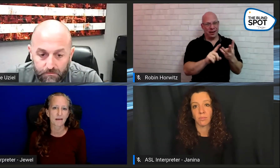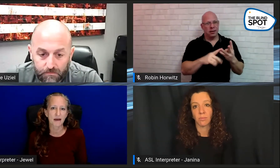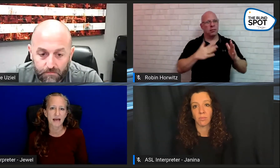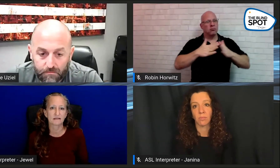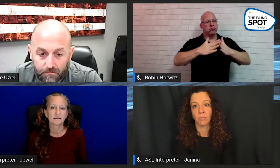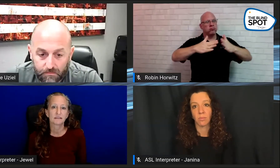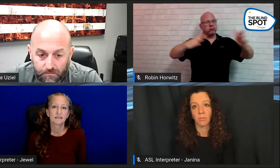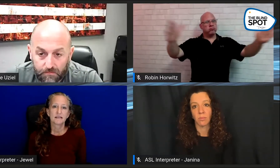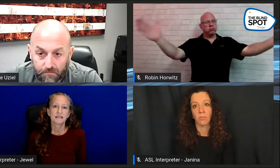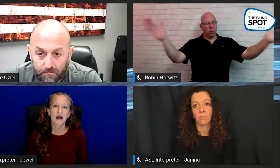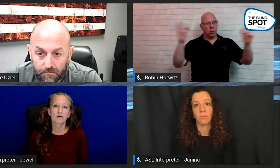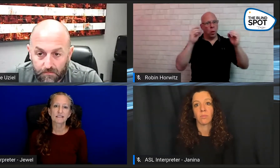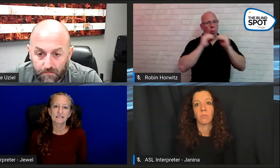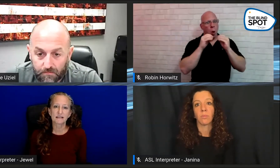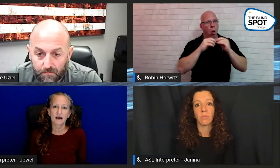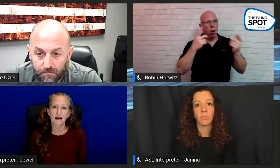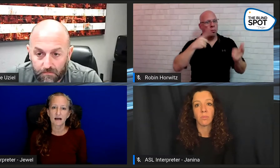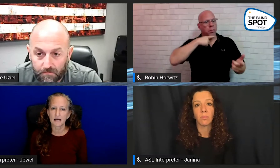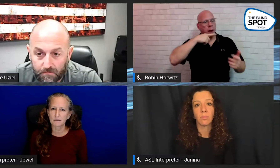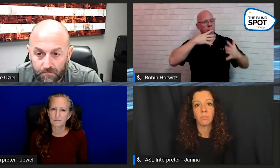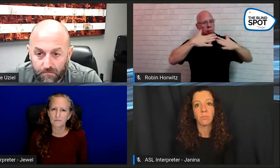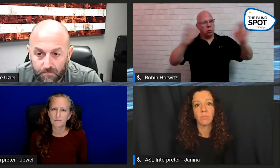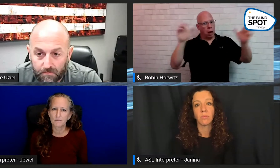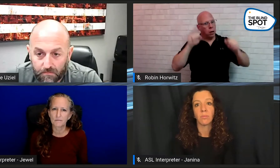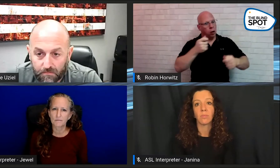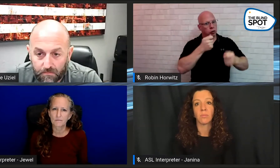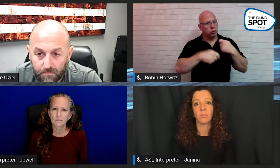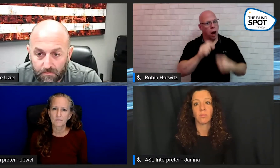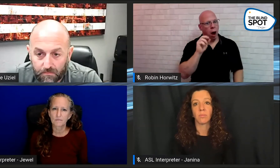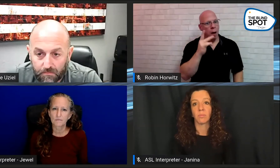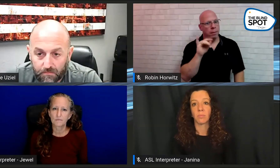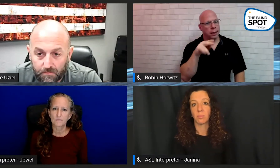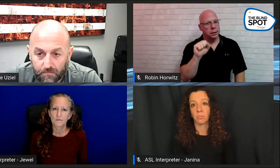hedging my bet. Now